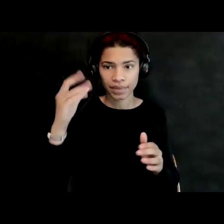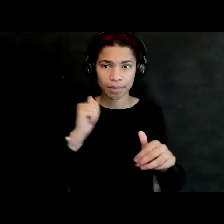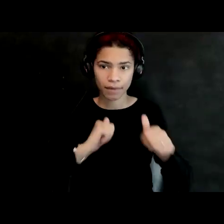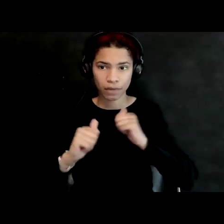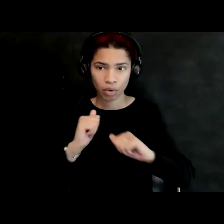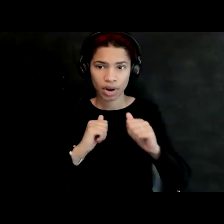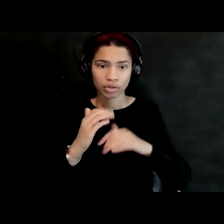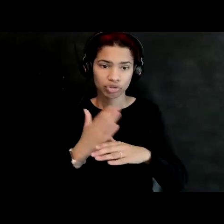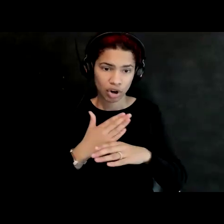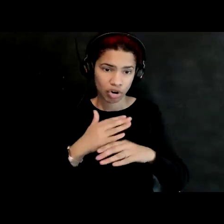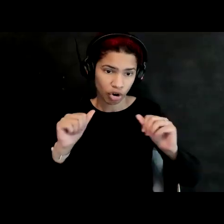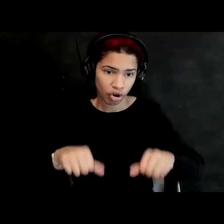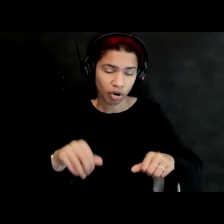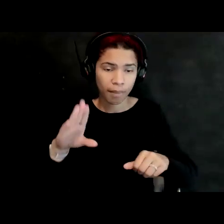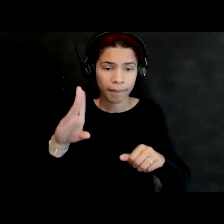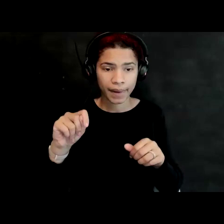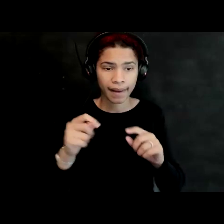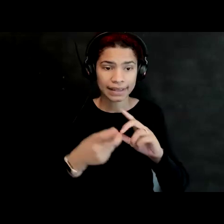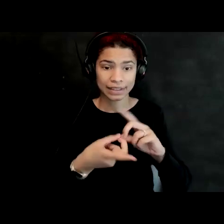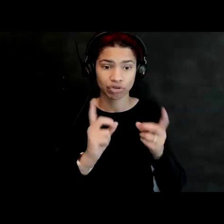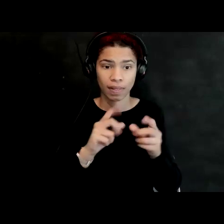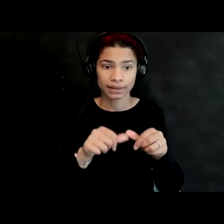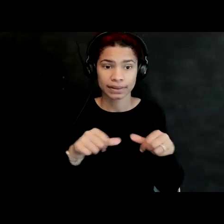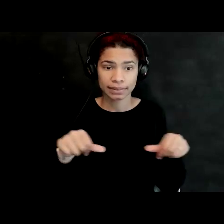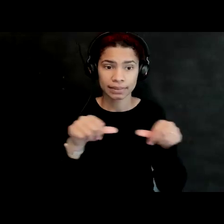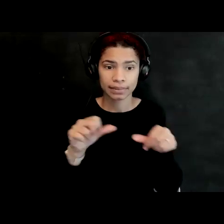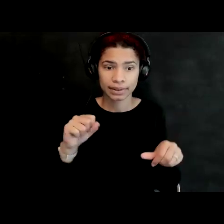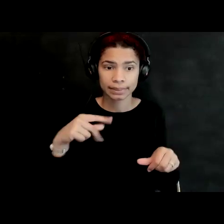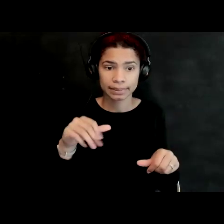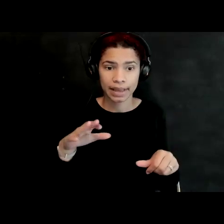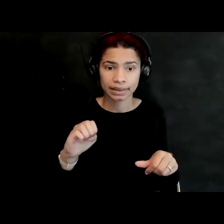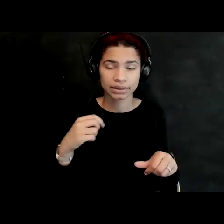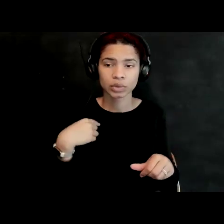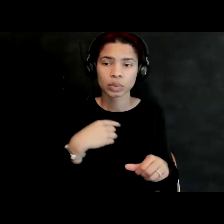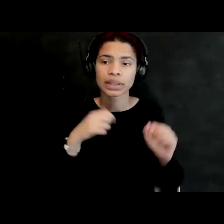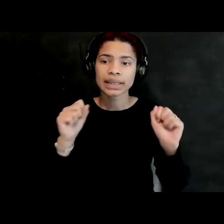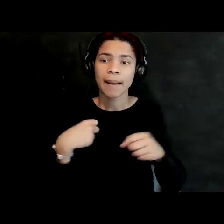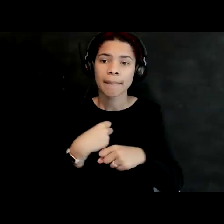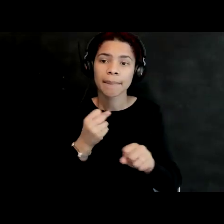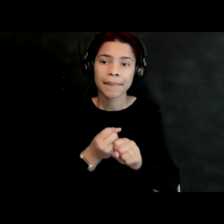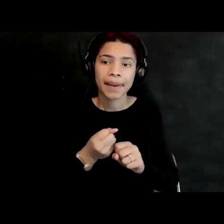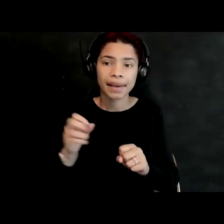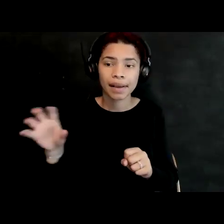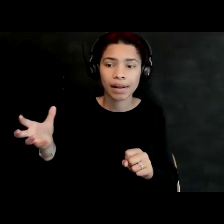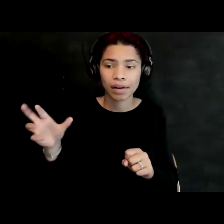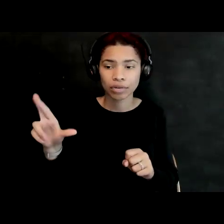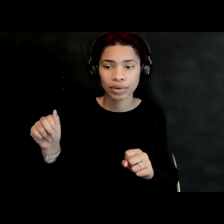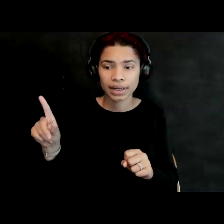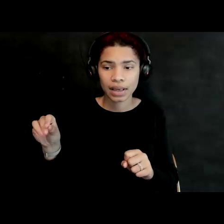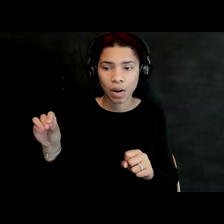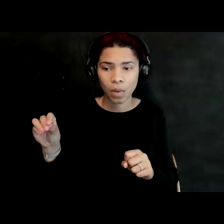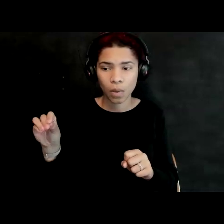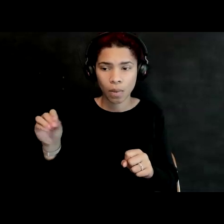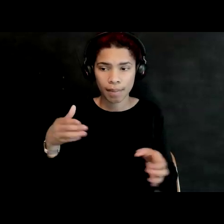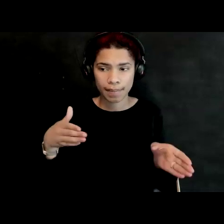share. But in the digital space, we could create a radio play in the